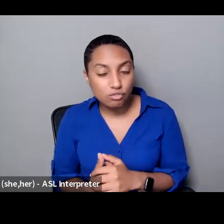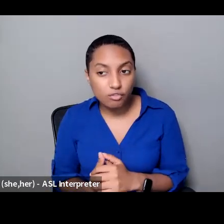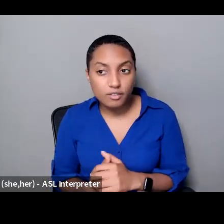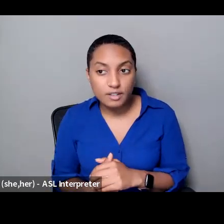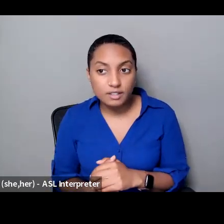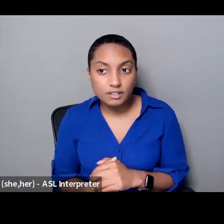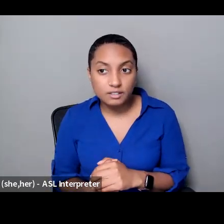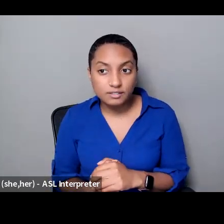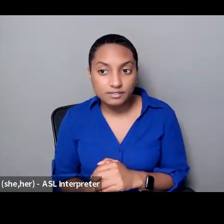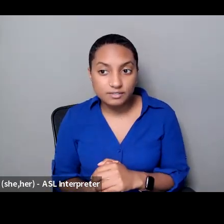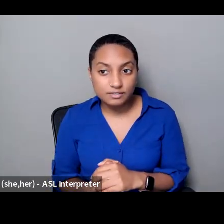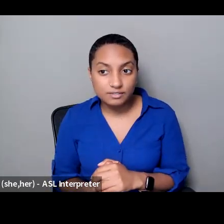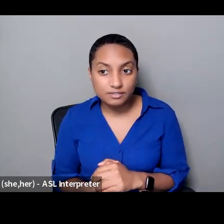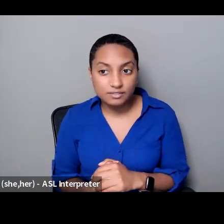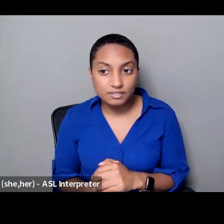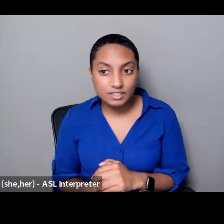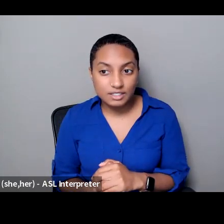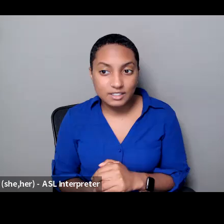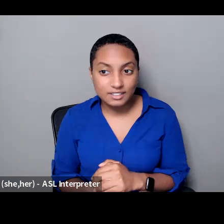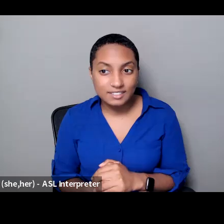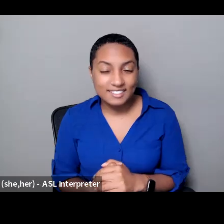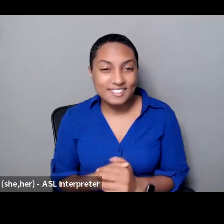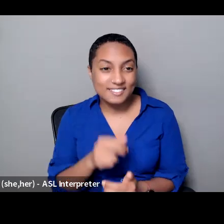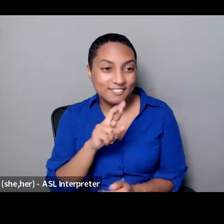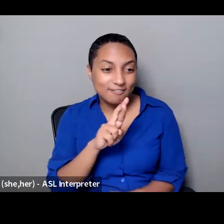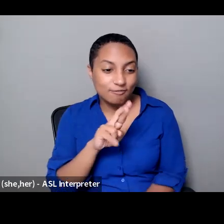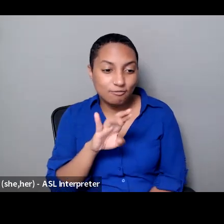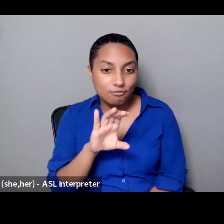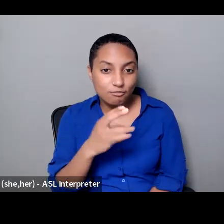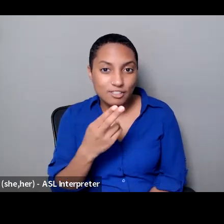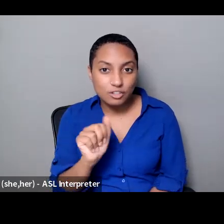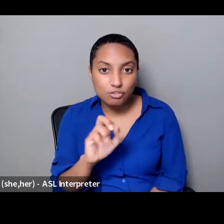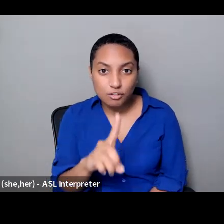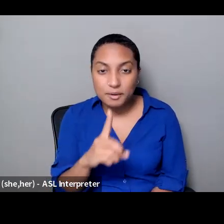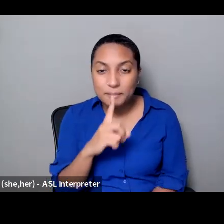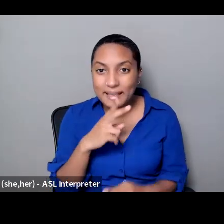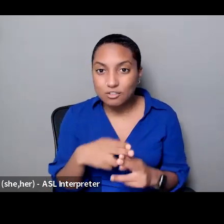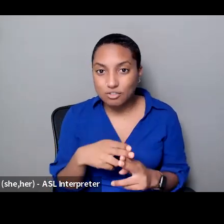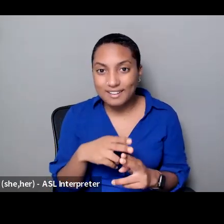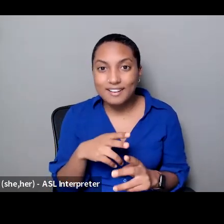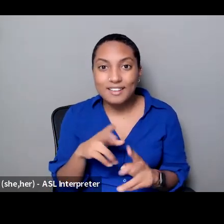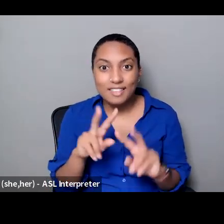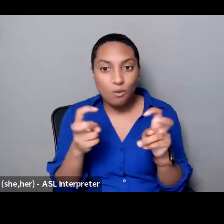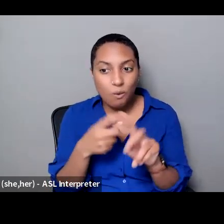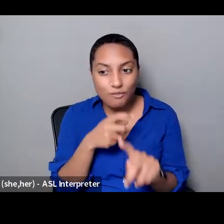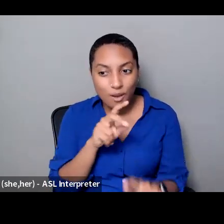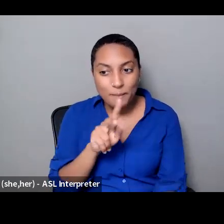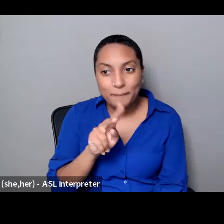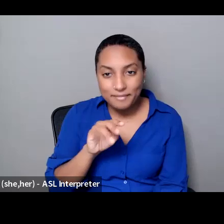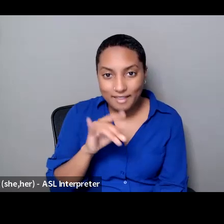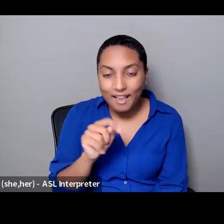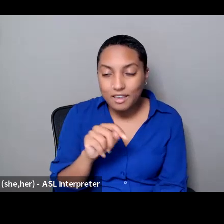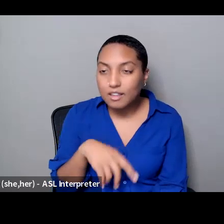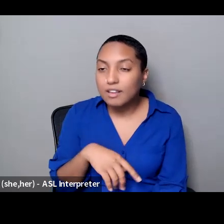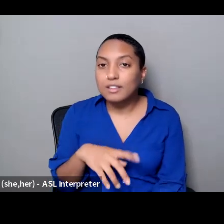ramps poured at night that Richard mentioned. Lots of active work to make change